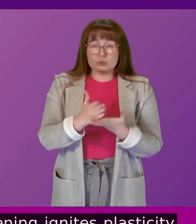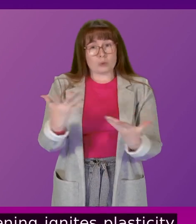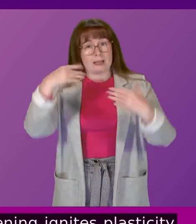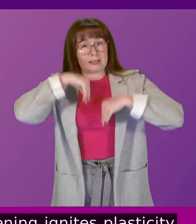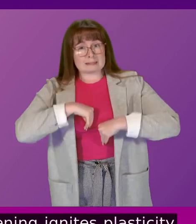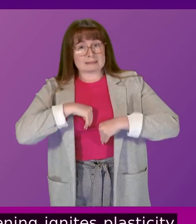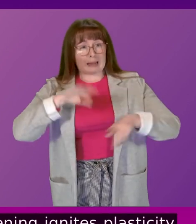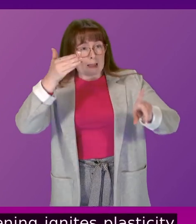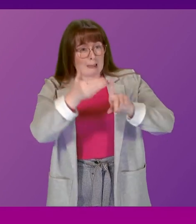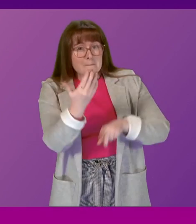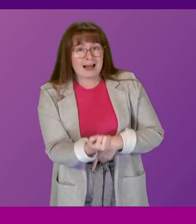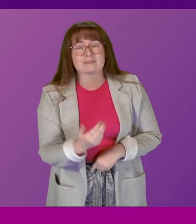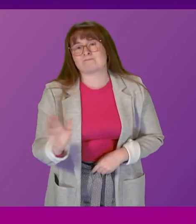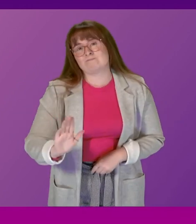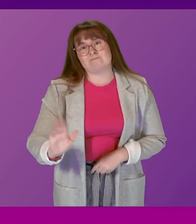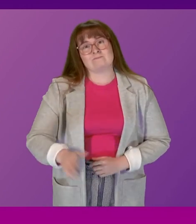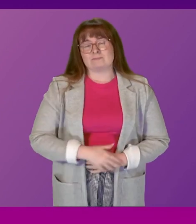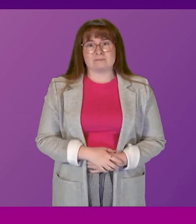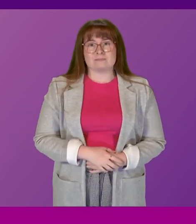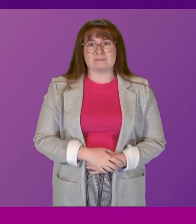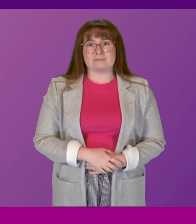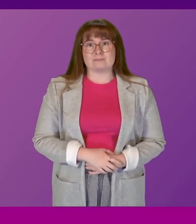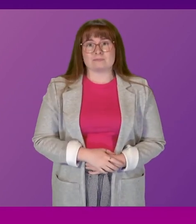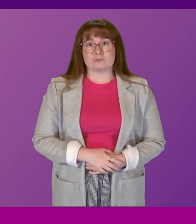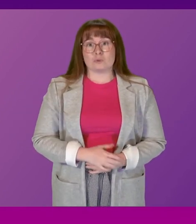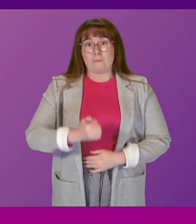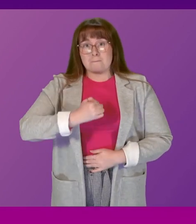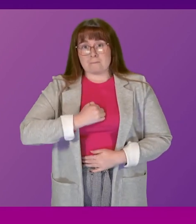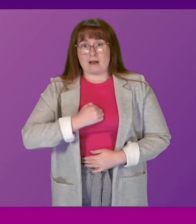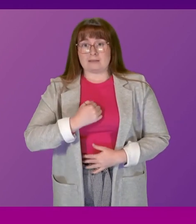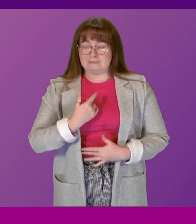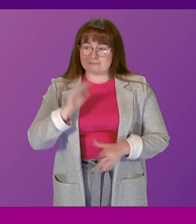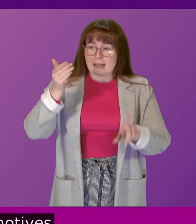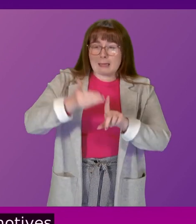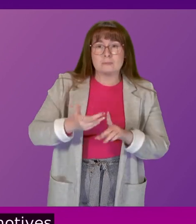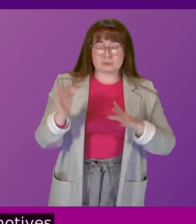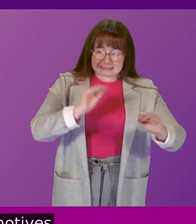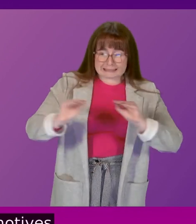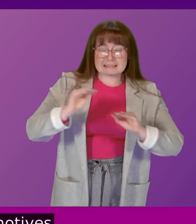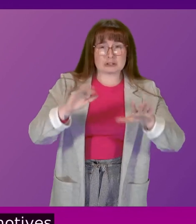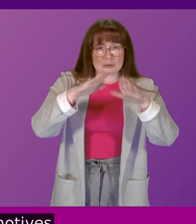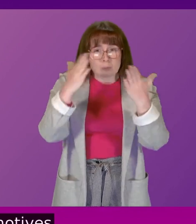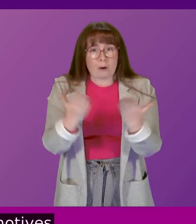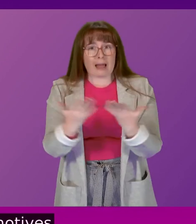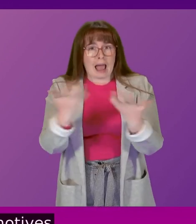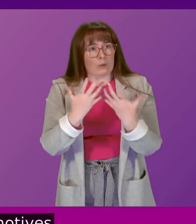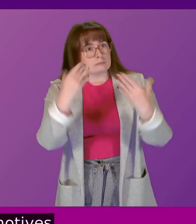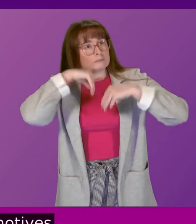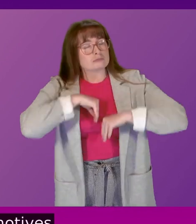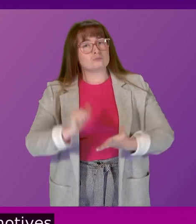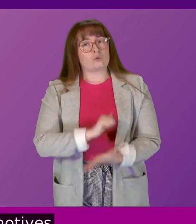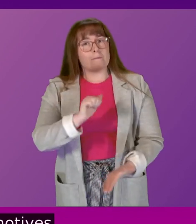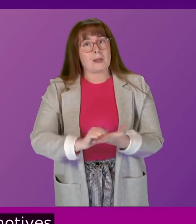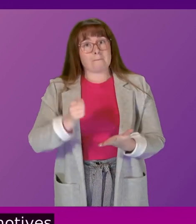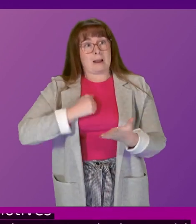has no motives. And through my foundation's mission to teach the world to listen, it's my